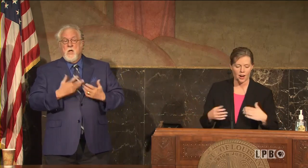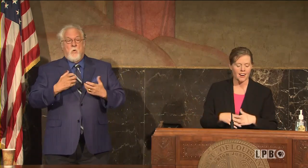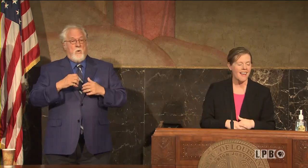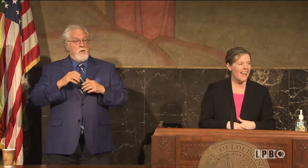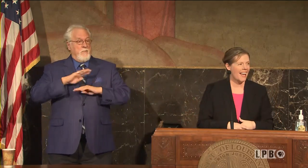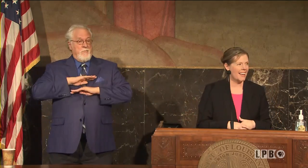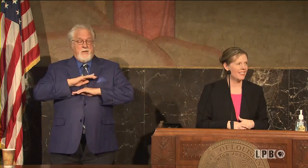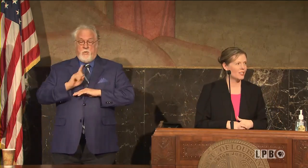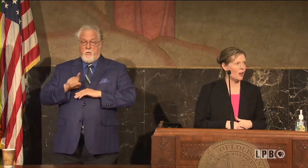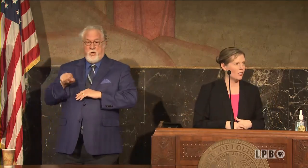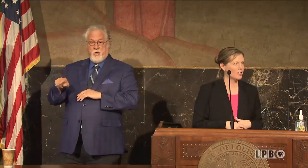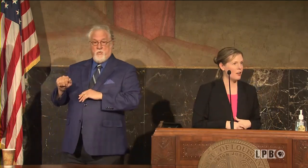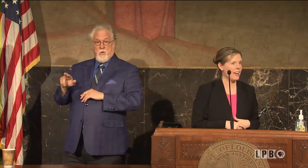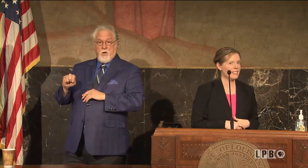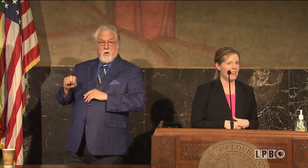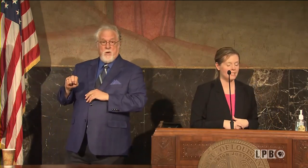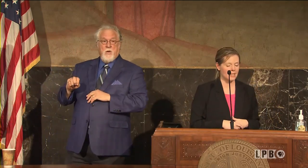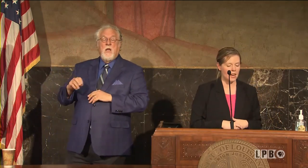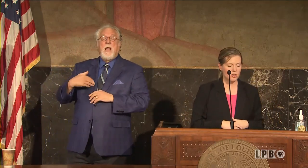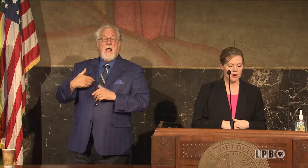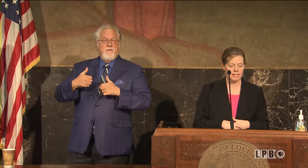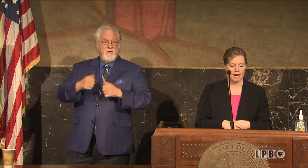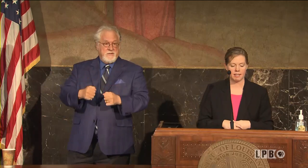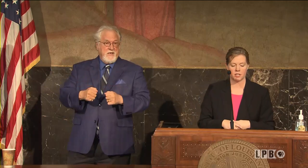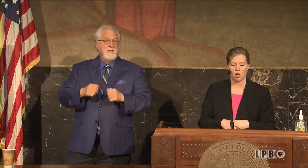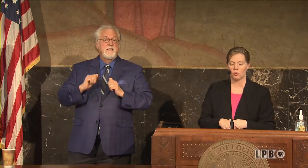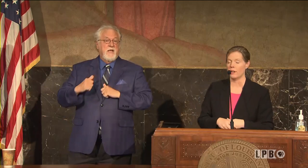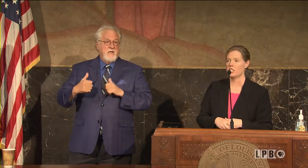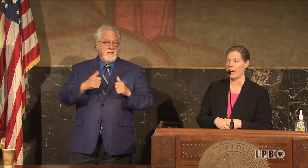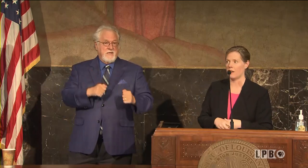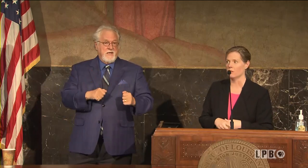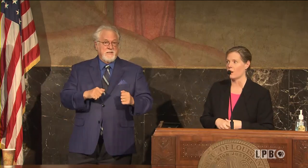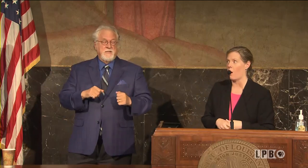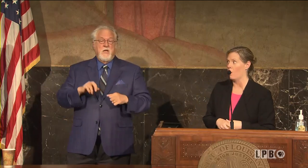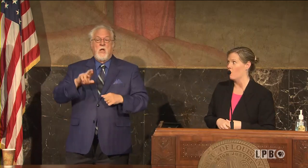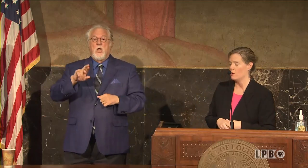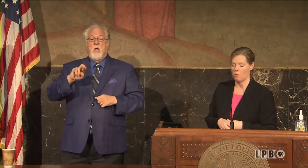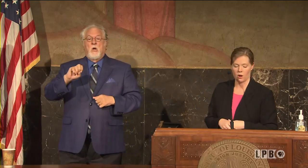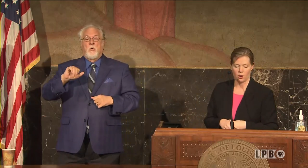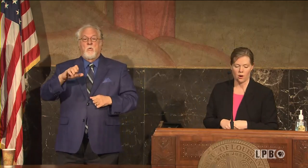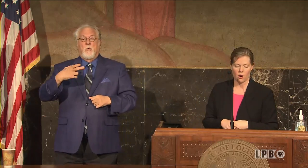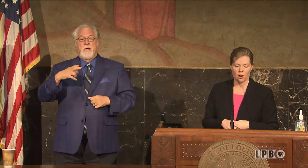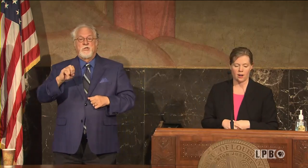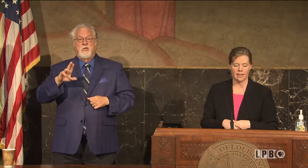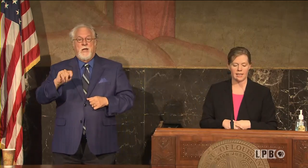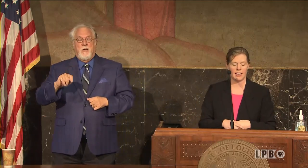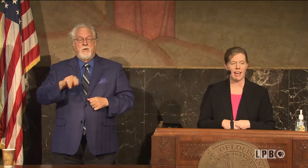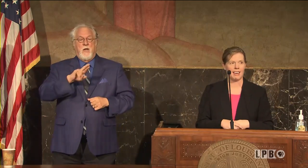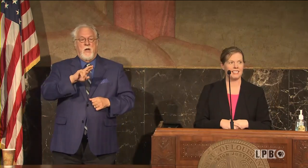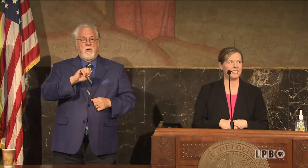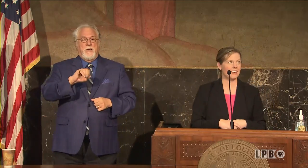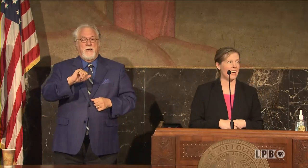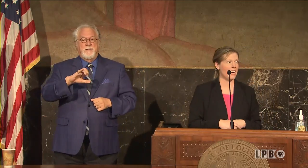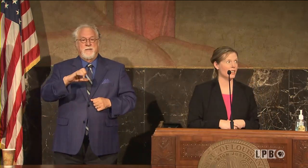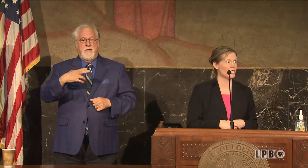they are. And there's also a text line. You can text REACH OUT, all one word,